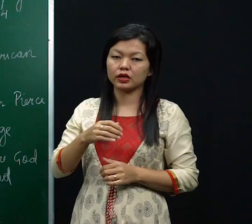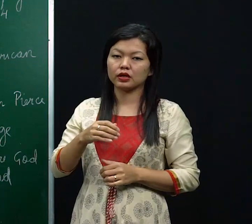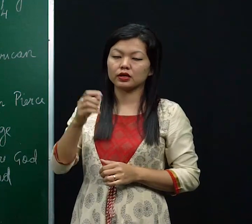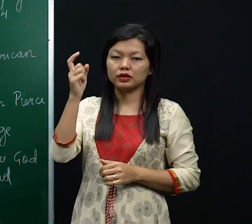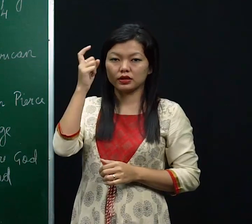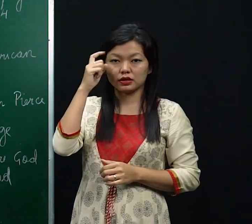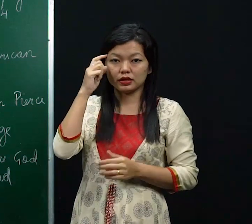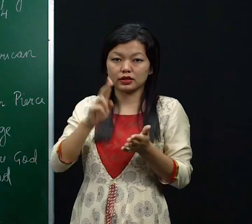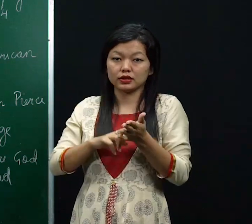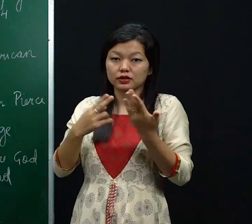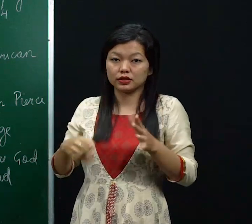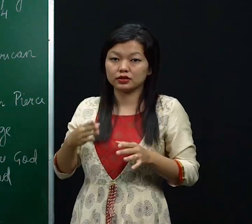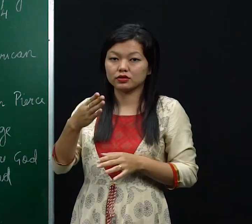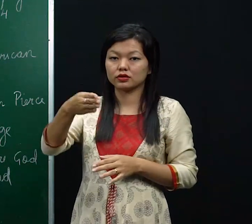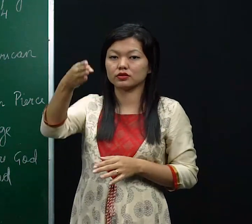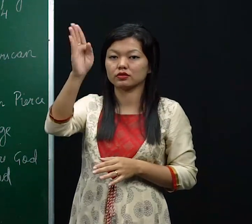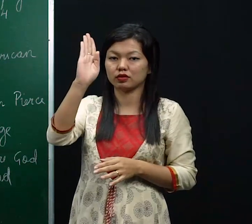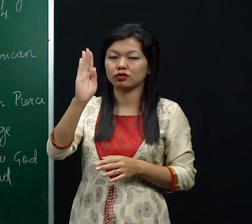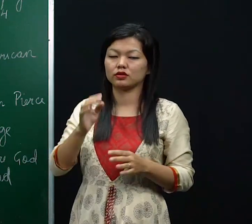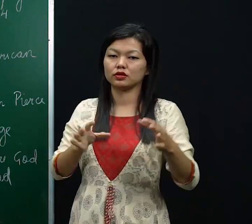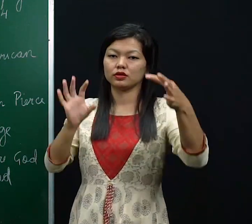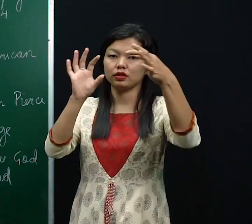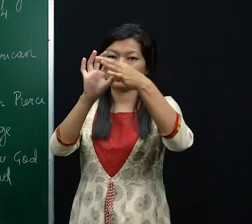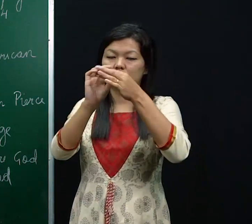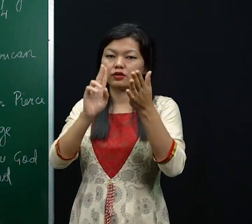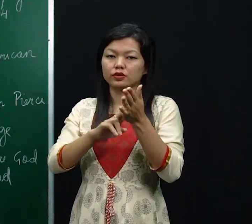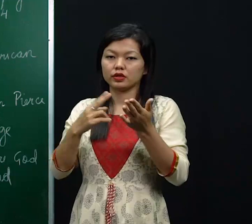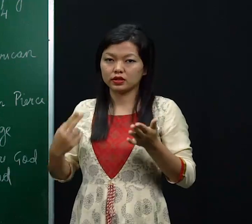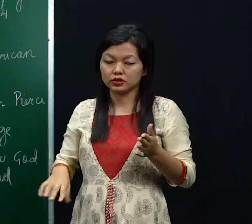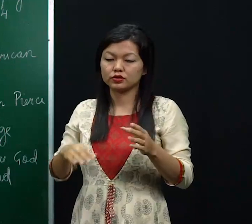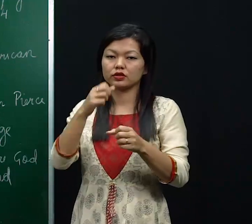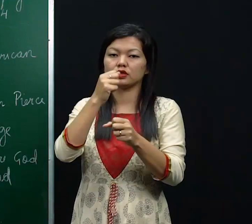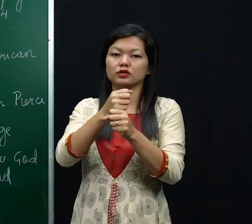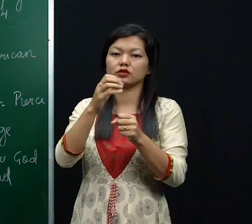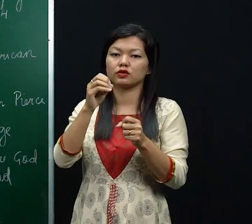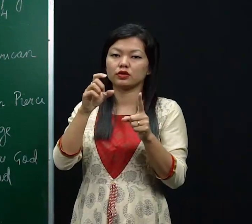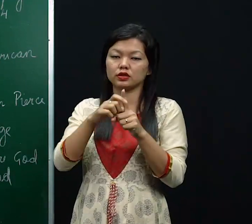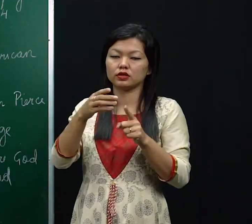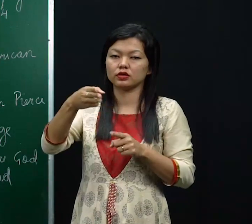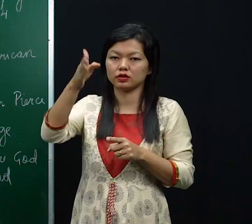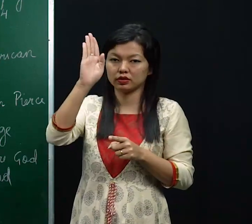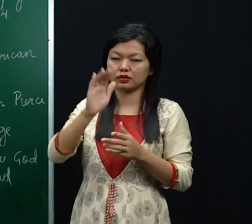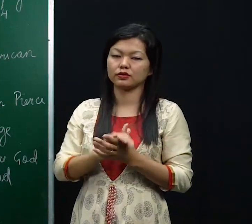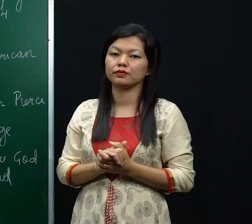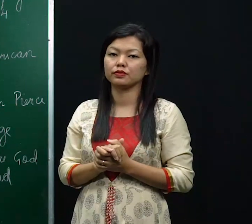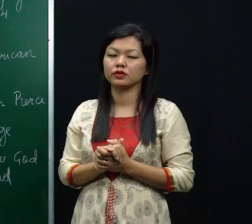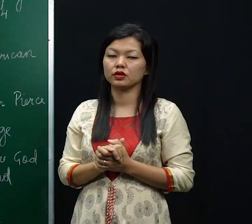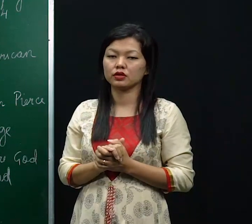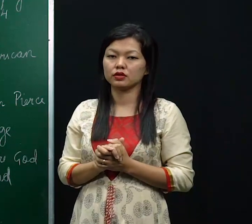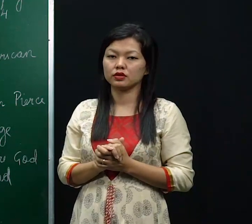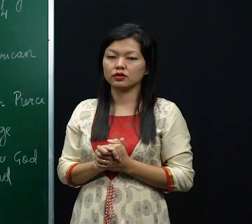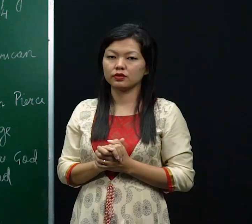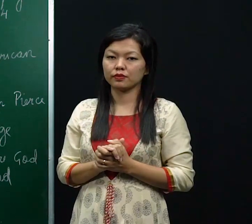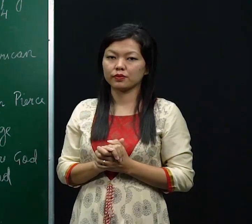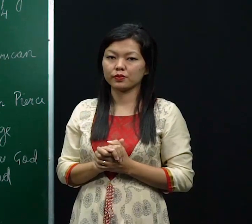advanced group of people who will just keep destroying the environment for their self-benefit without considering the future that